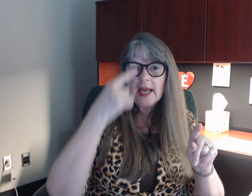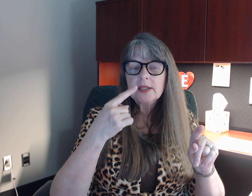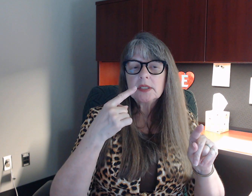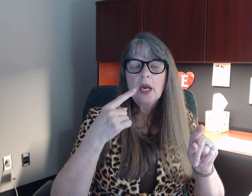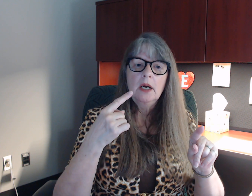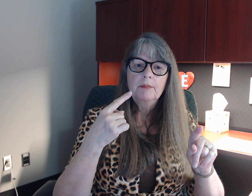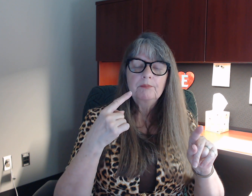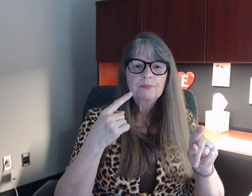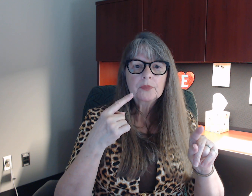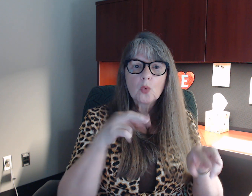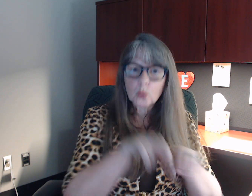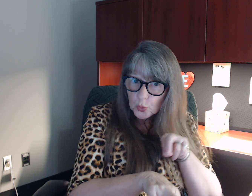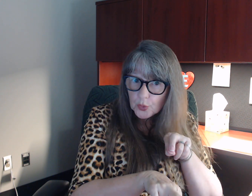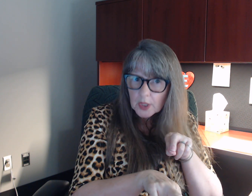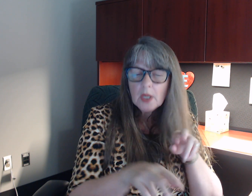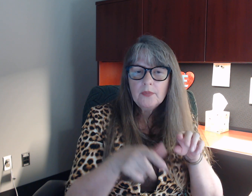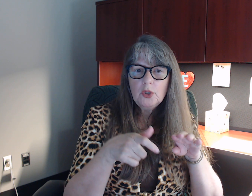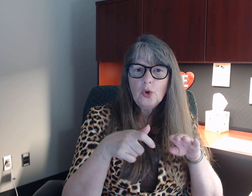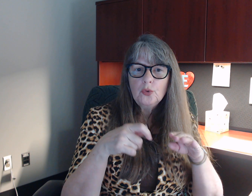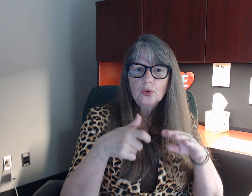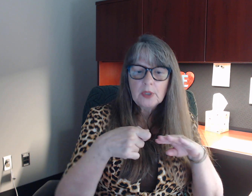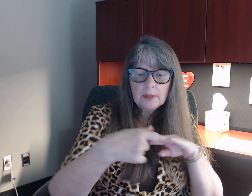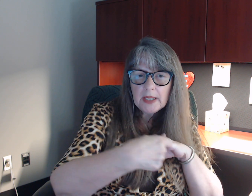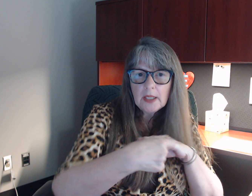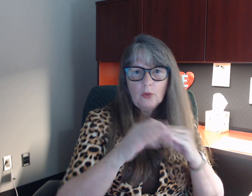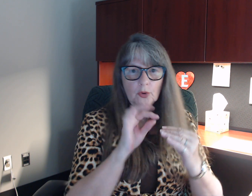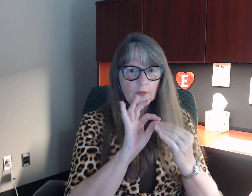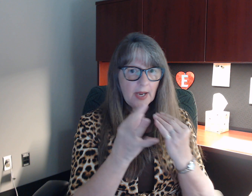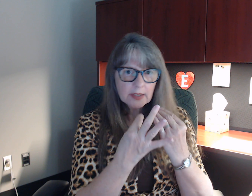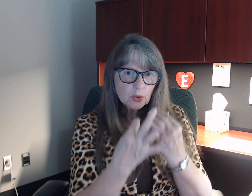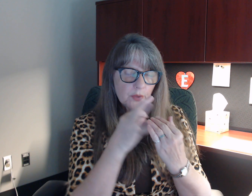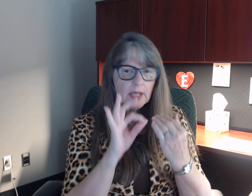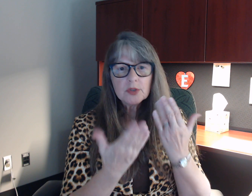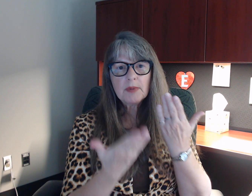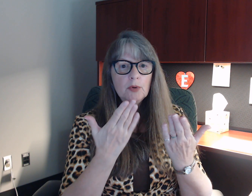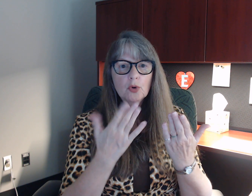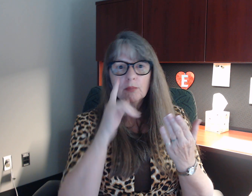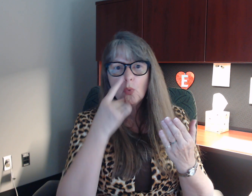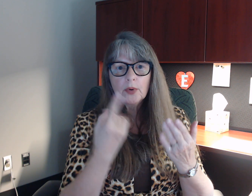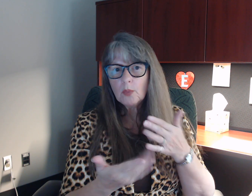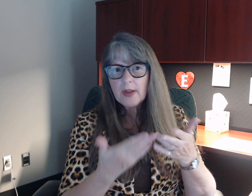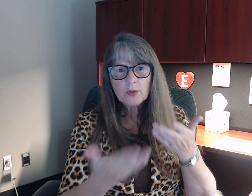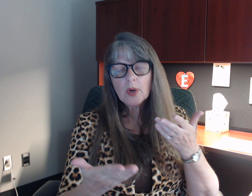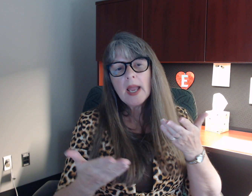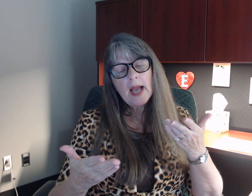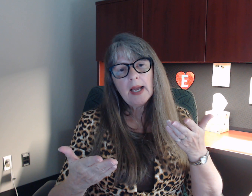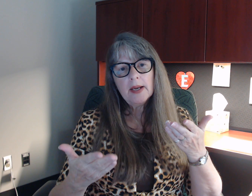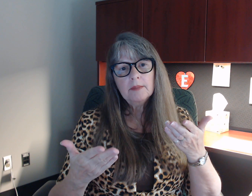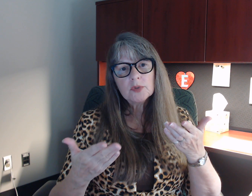that's rude. You're clipping or you're filing your nails, maybe you're bored or whatever. So I